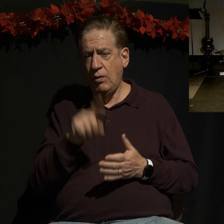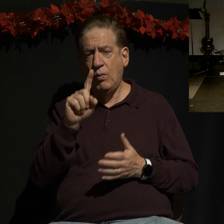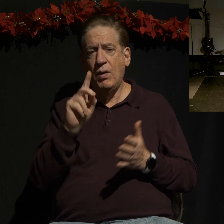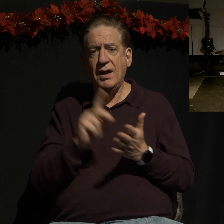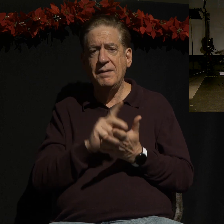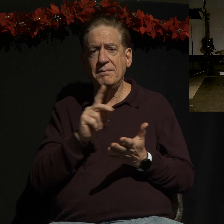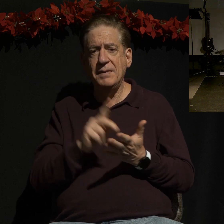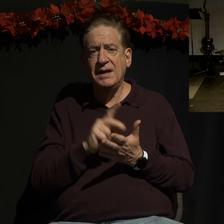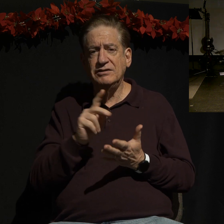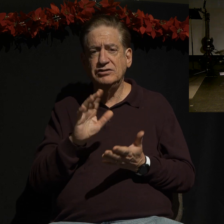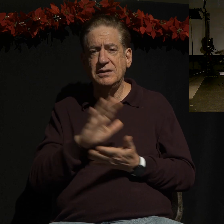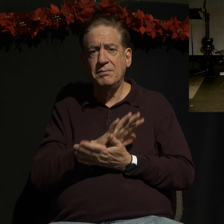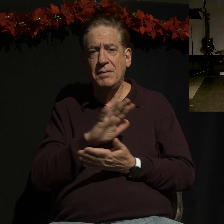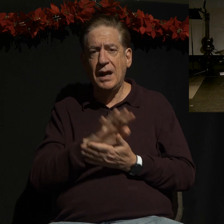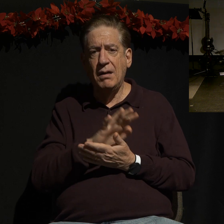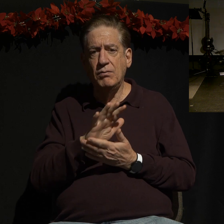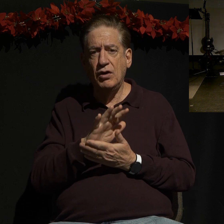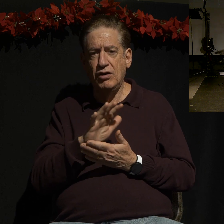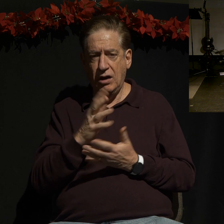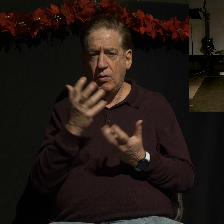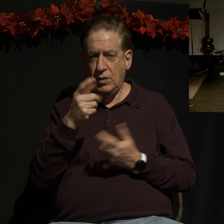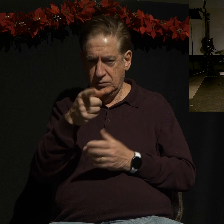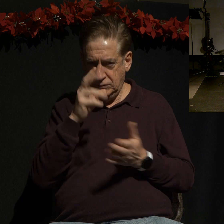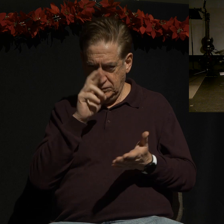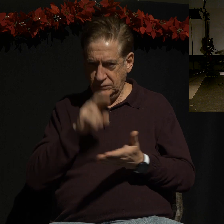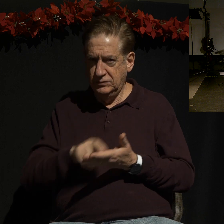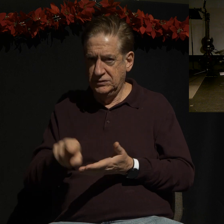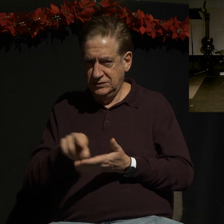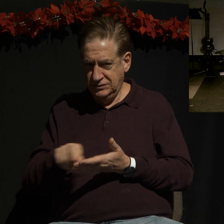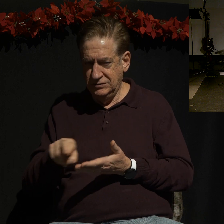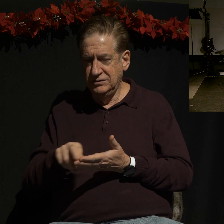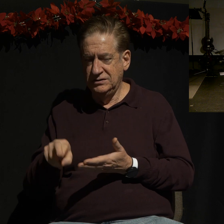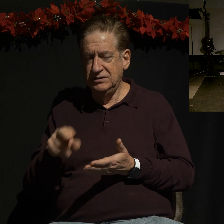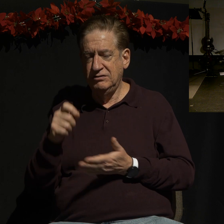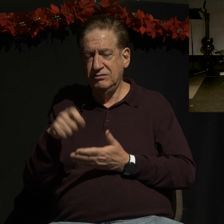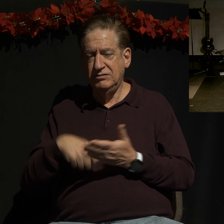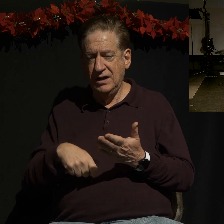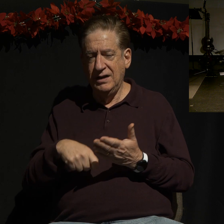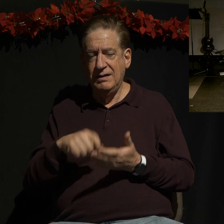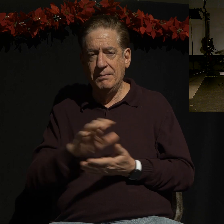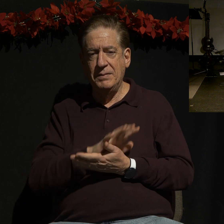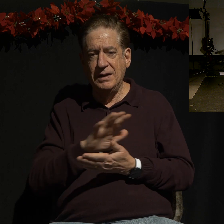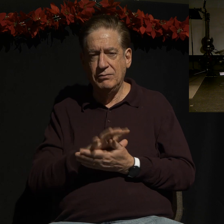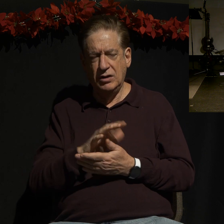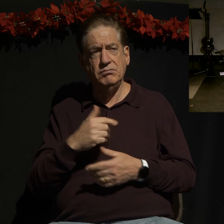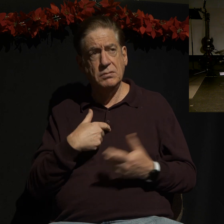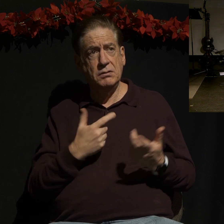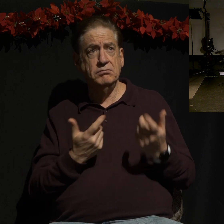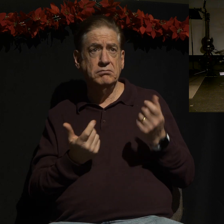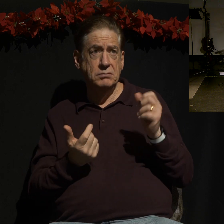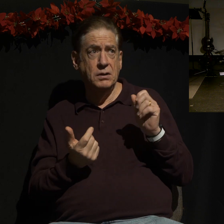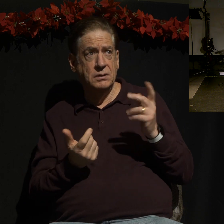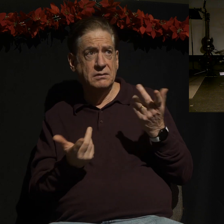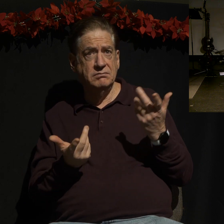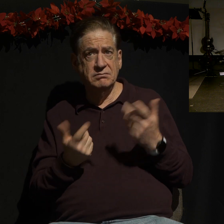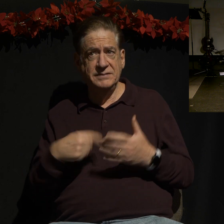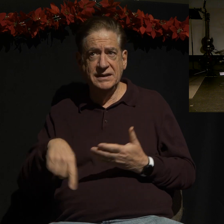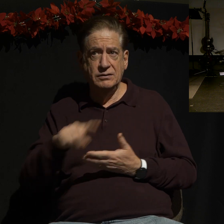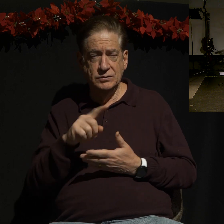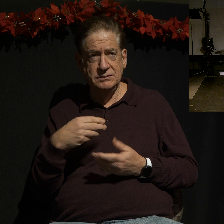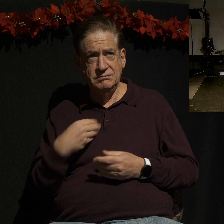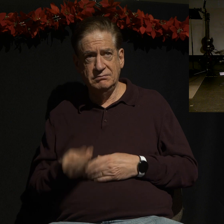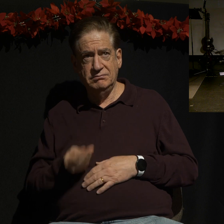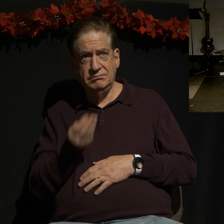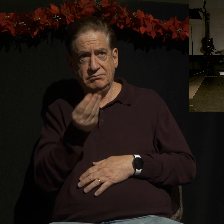one-page paper on what I want you to research it and write this paper. And I was like, okay. Next week I give him this